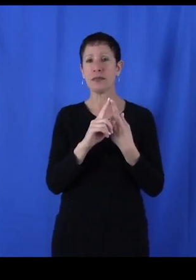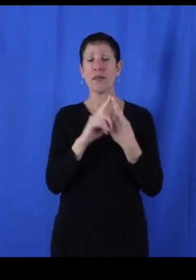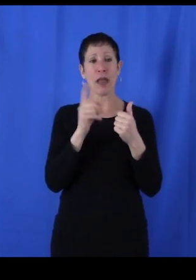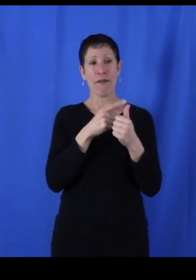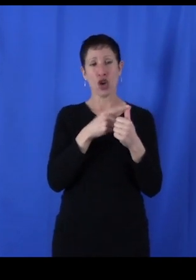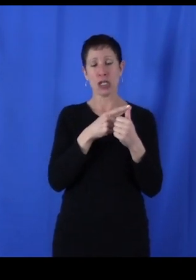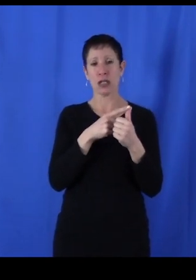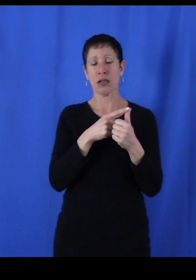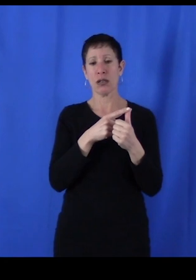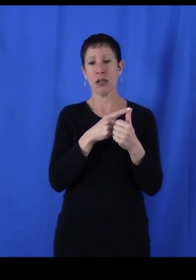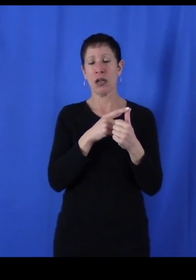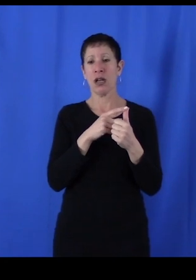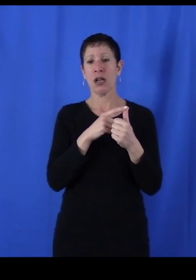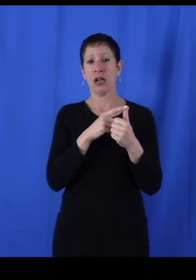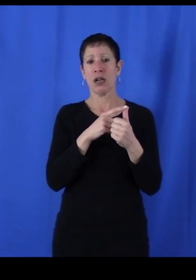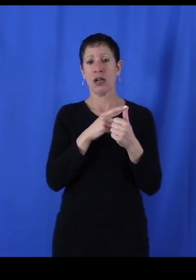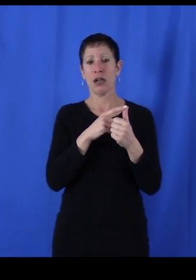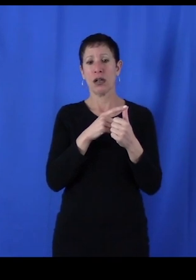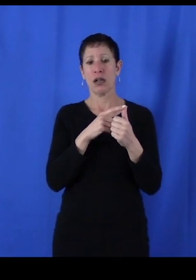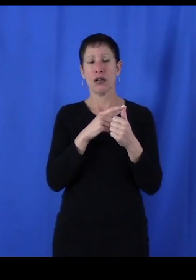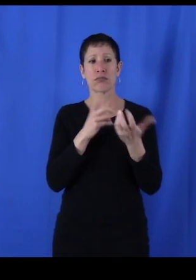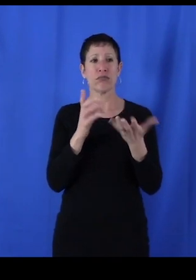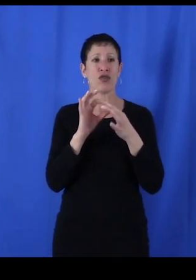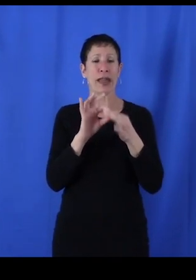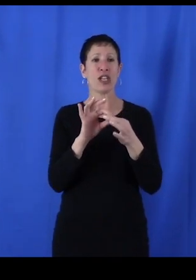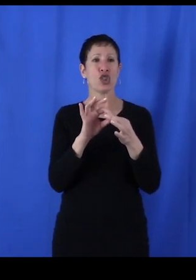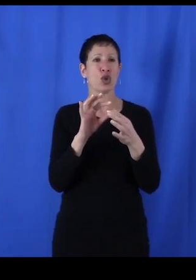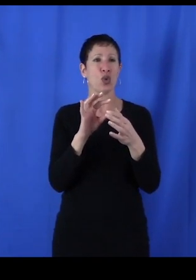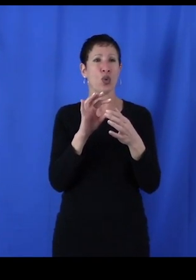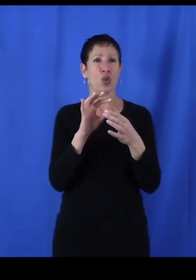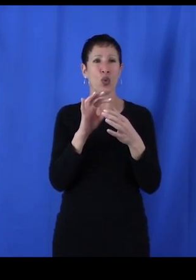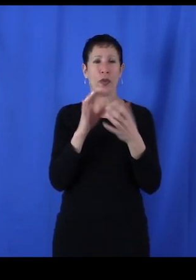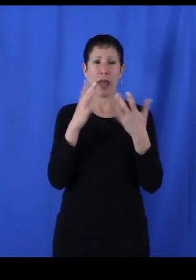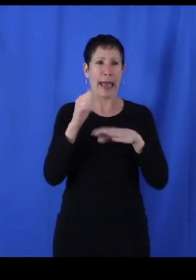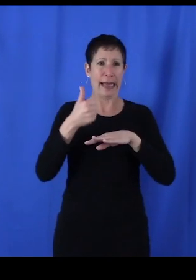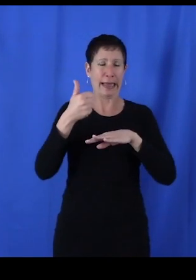First one has to do with specifically the real existing internet.